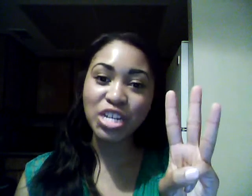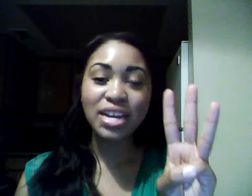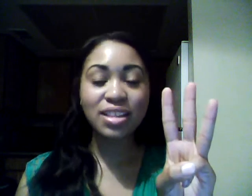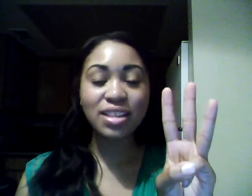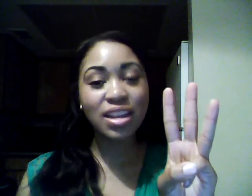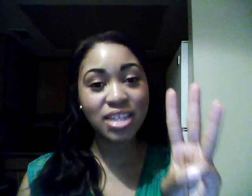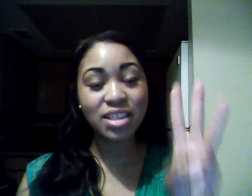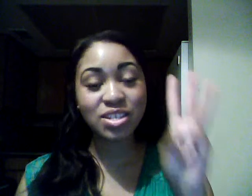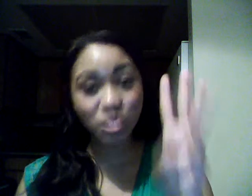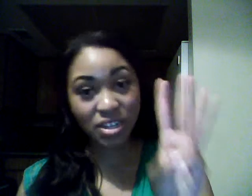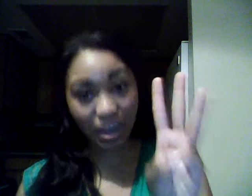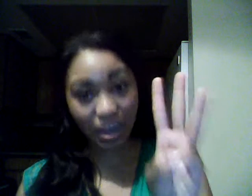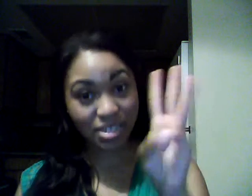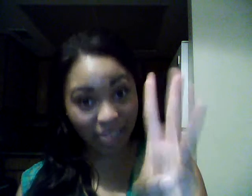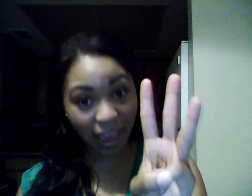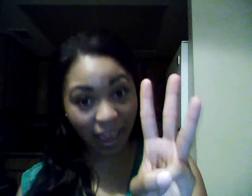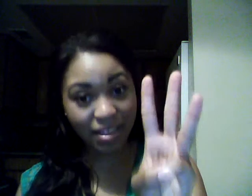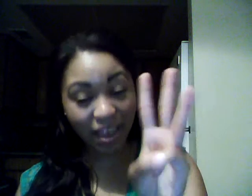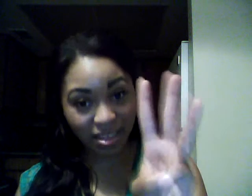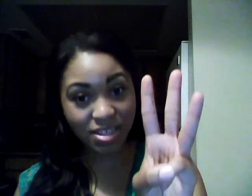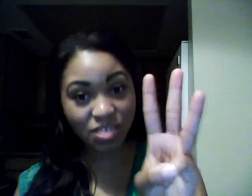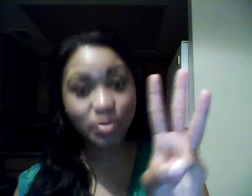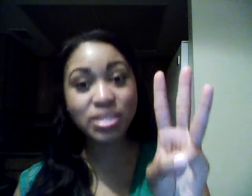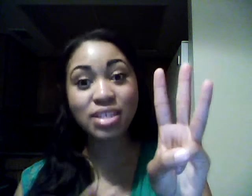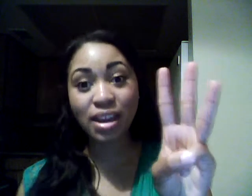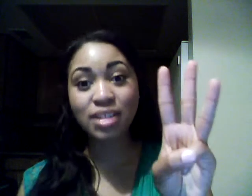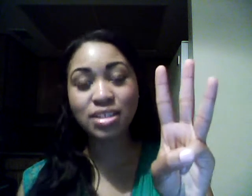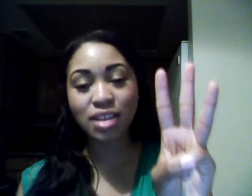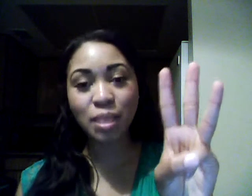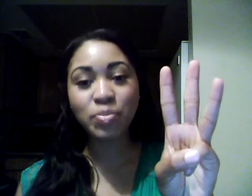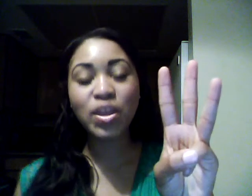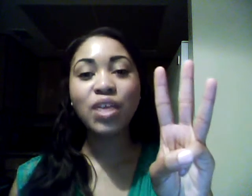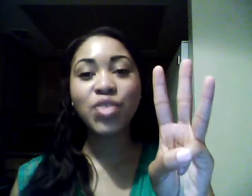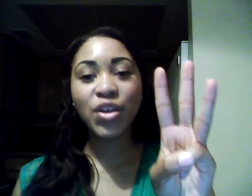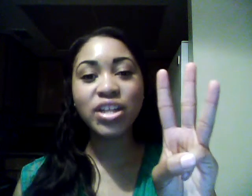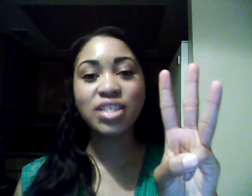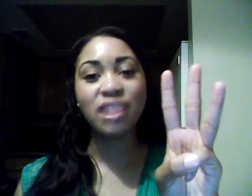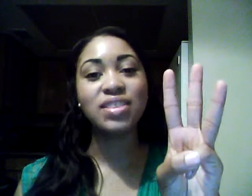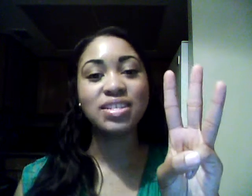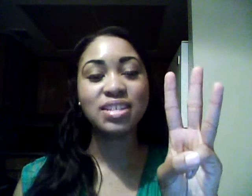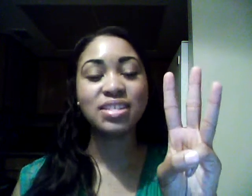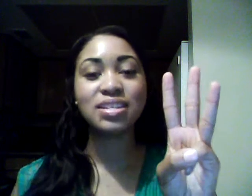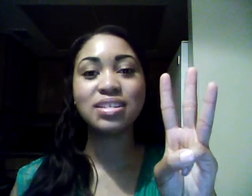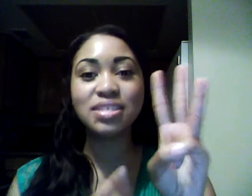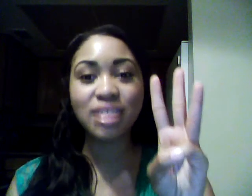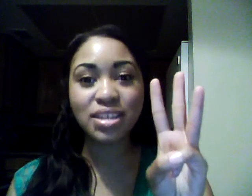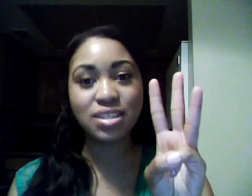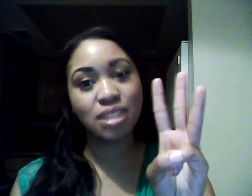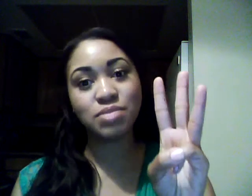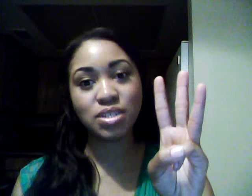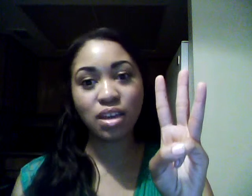patient they need to take this 3 times a day like this, and you've been signing to them, they're going to take this as 6 times a